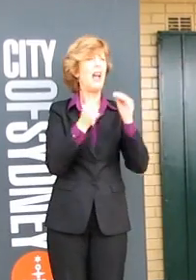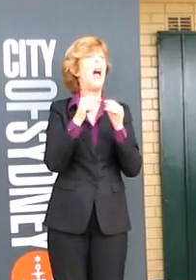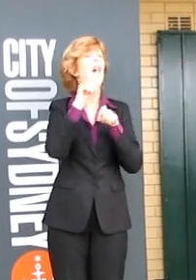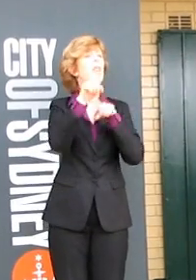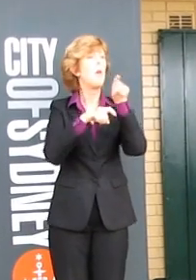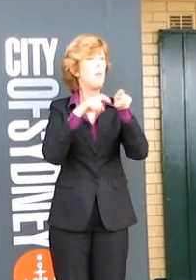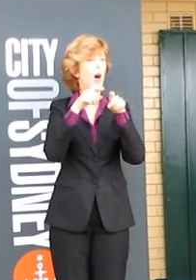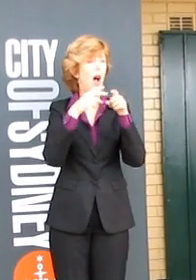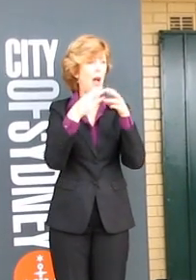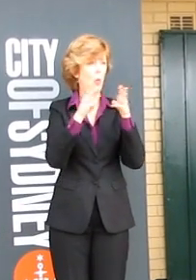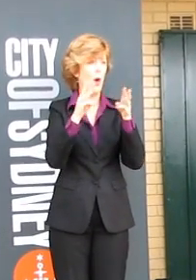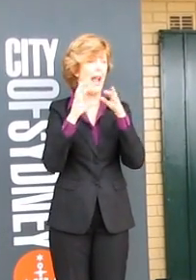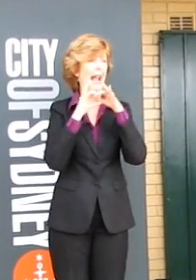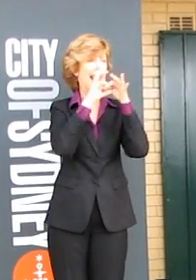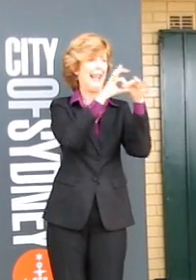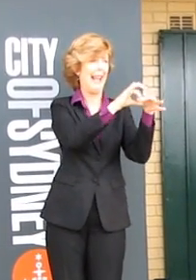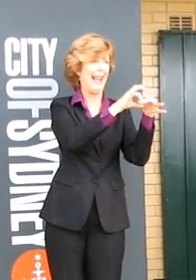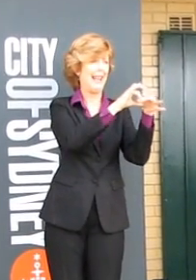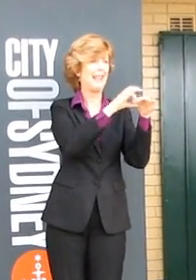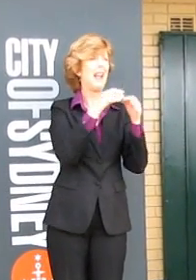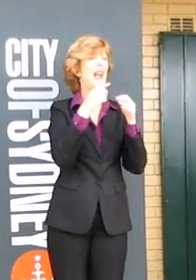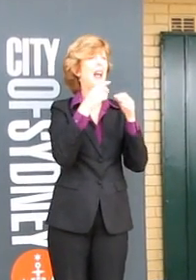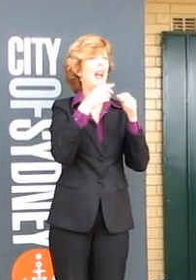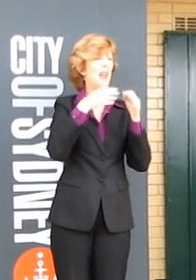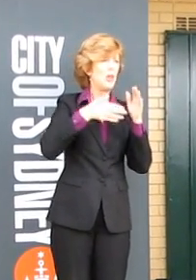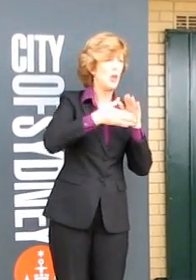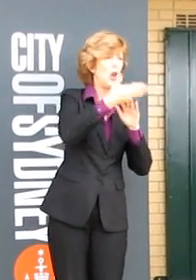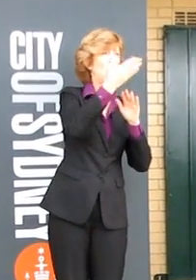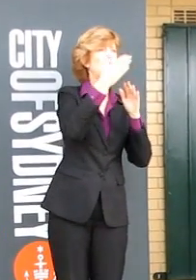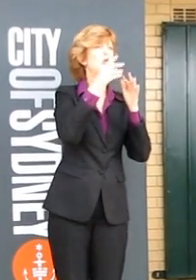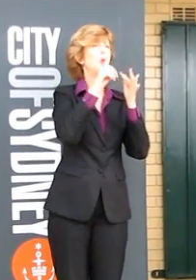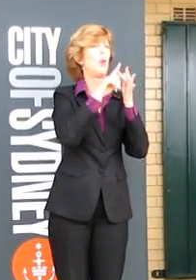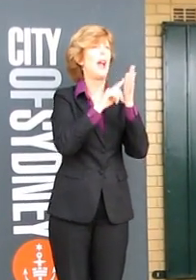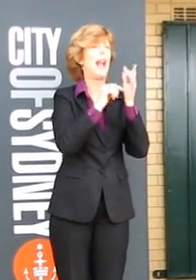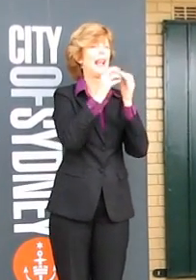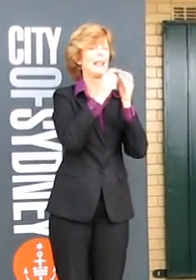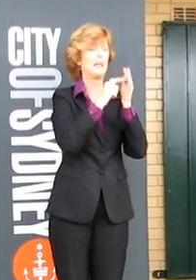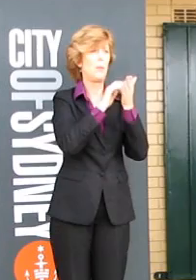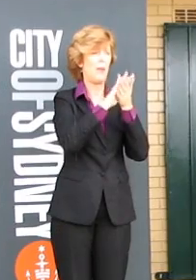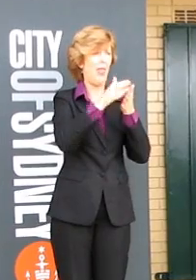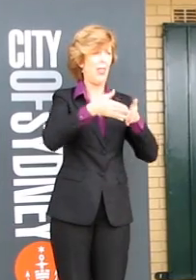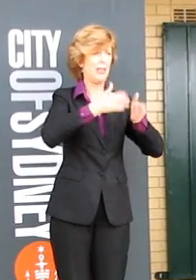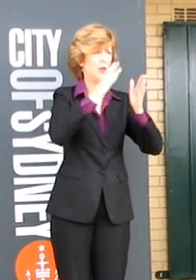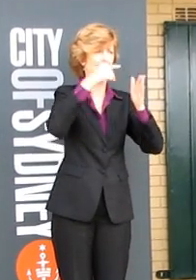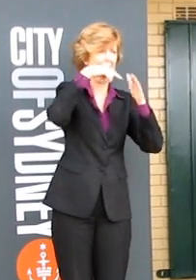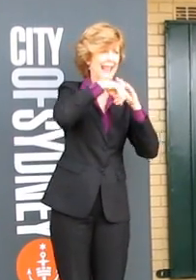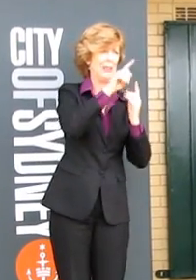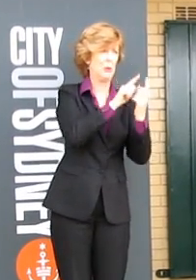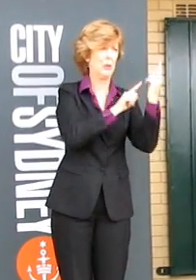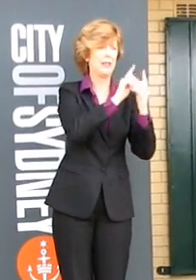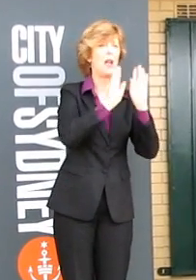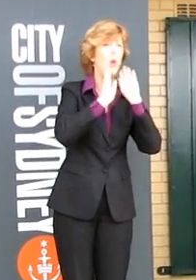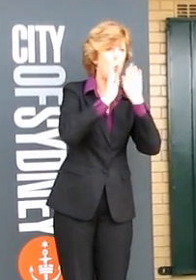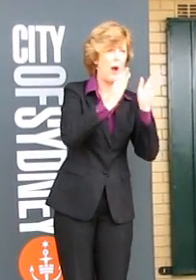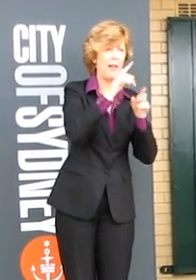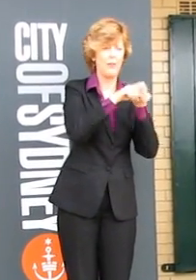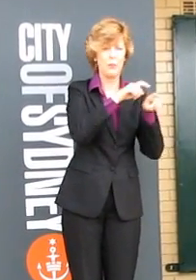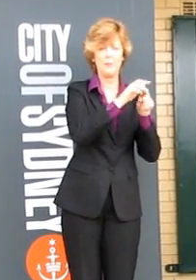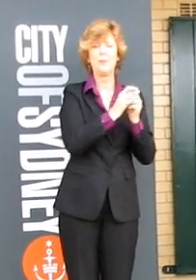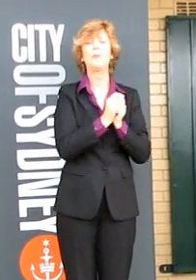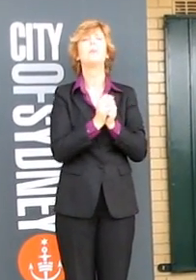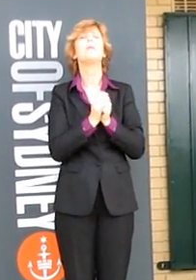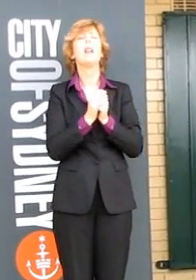it, and then following on into Elizabeth Street and Wentworth Avenue and going into the city, which will be terrific. We've spent $18